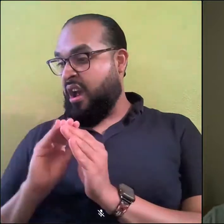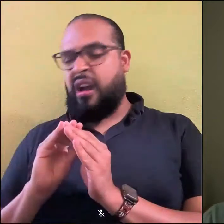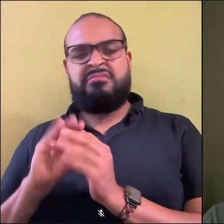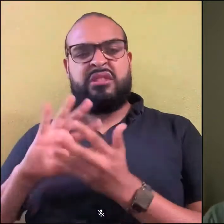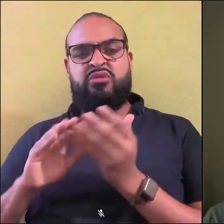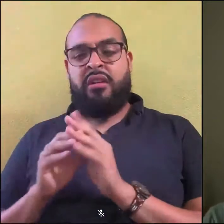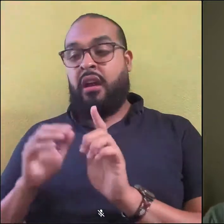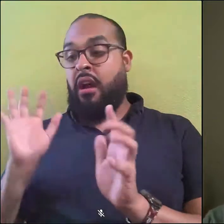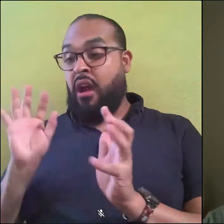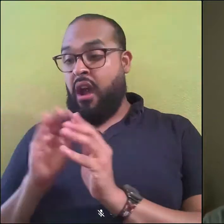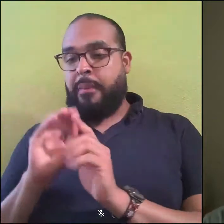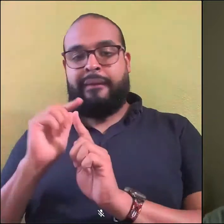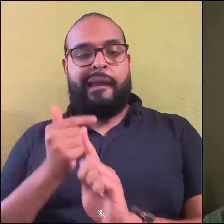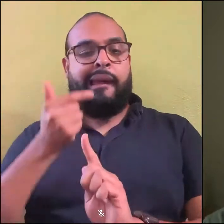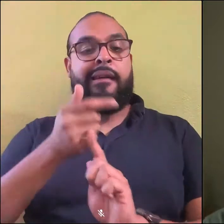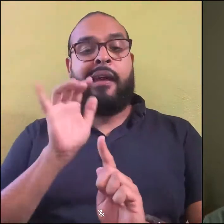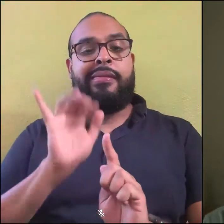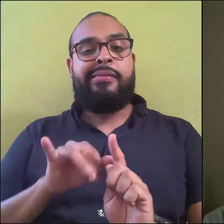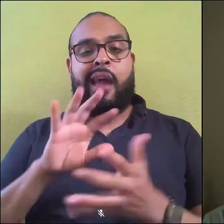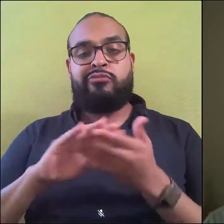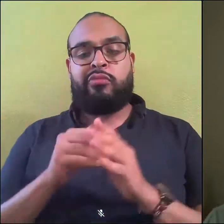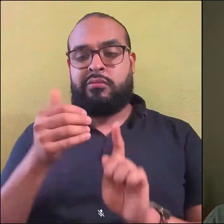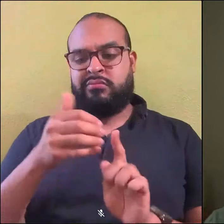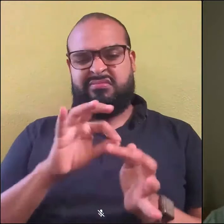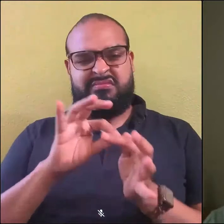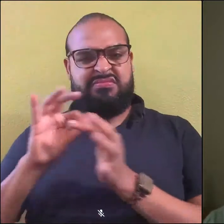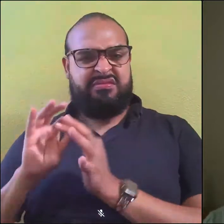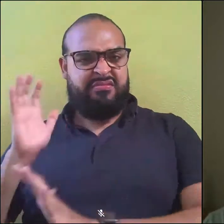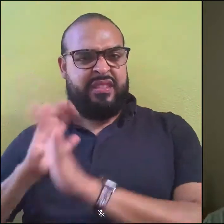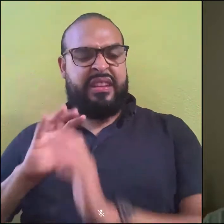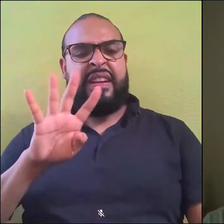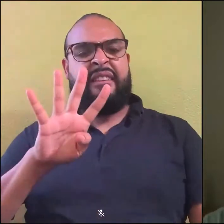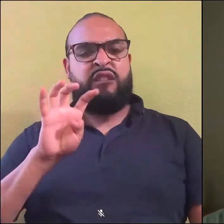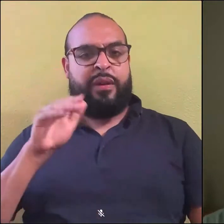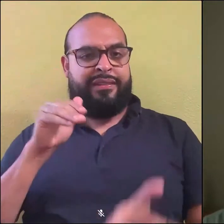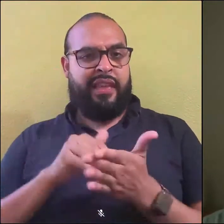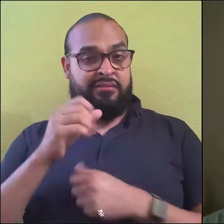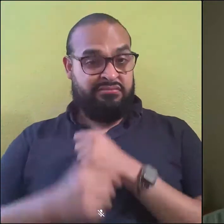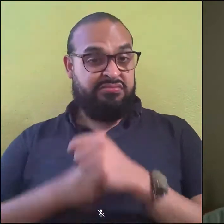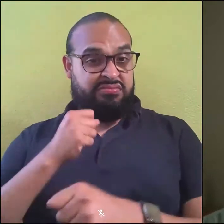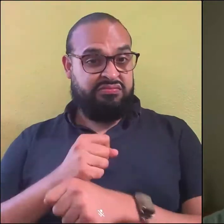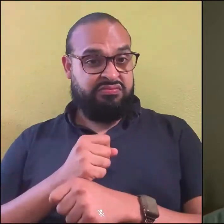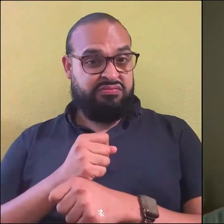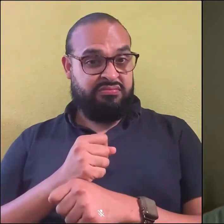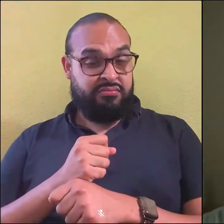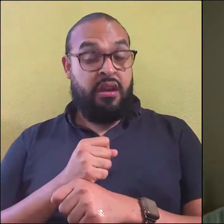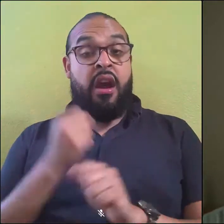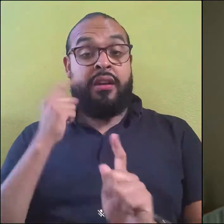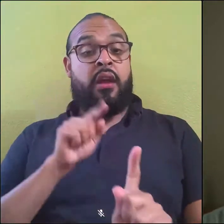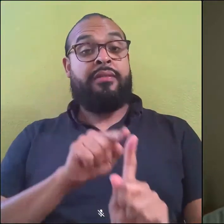story that goes back 400,000 years. That story is not just 400,000 years old,